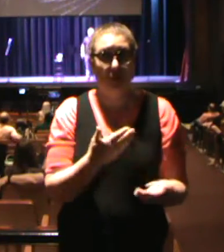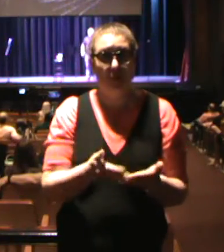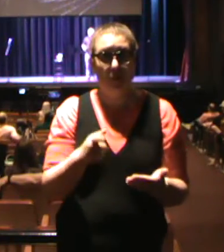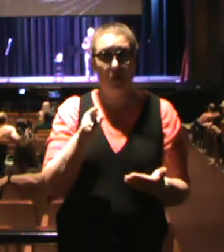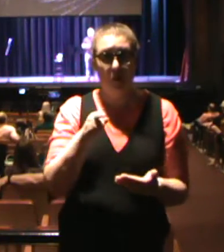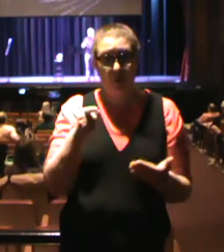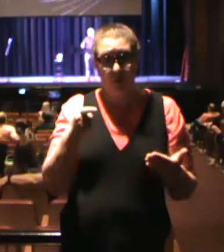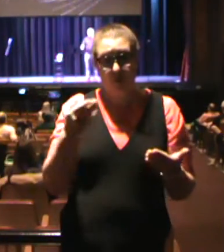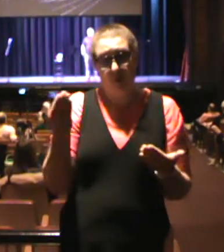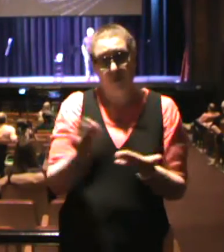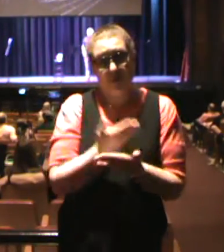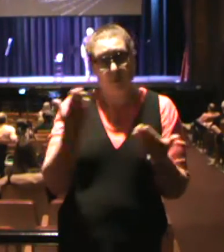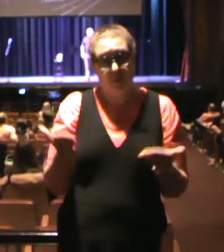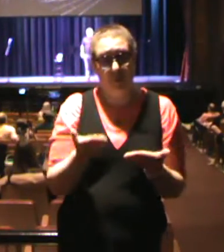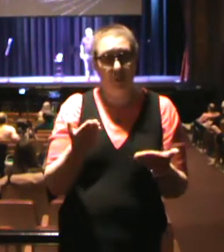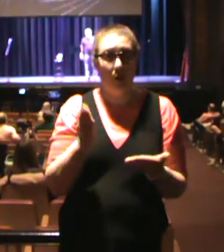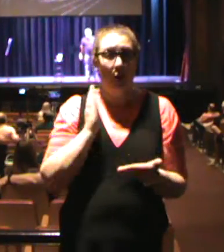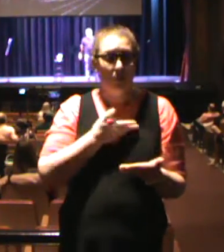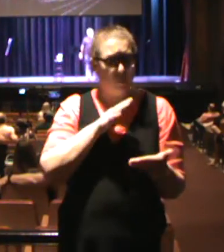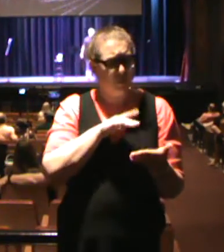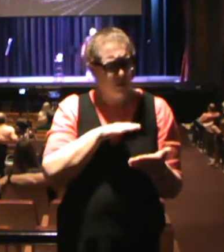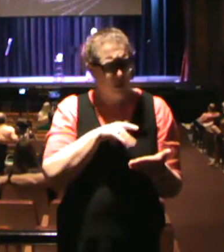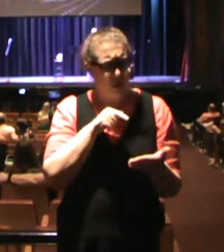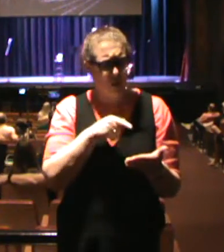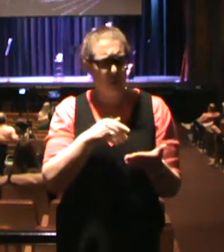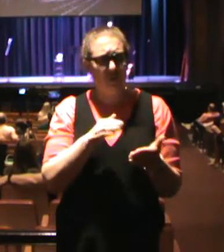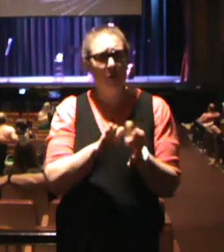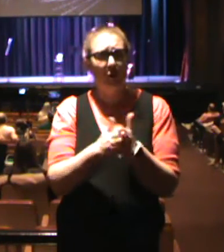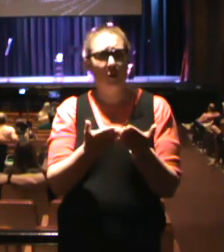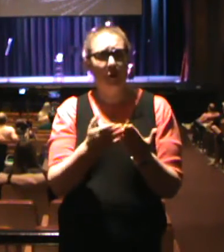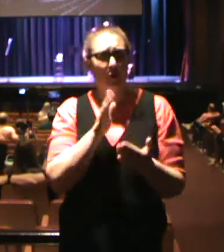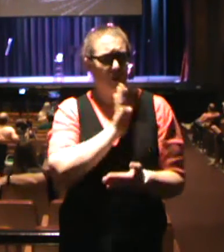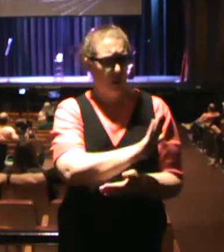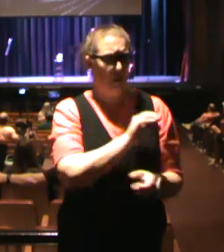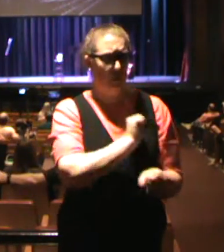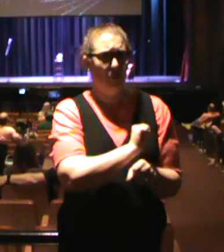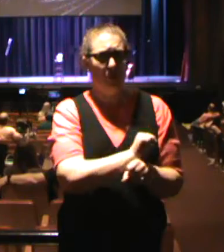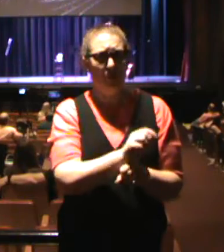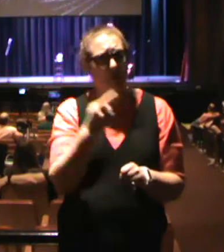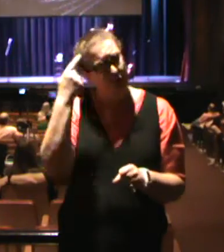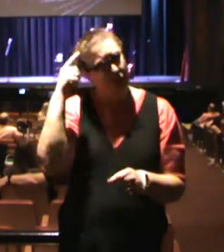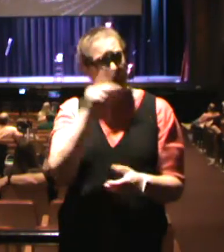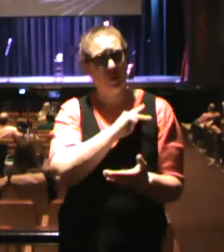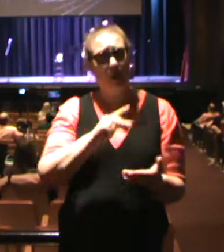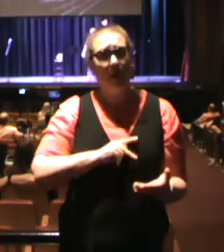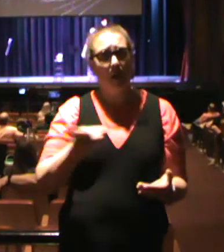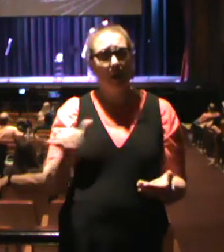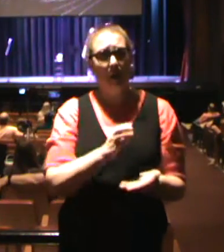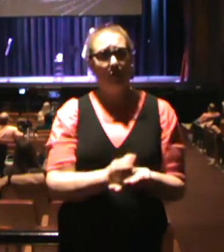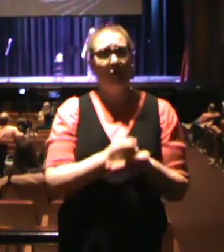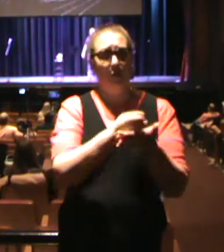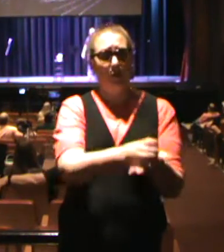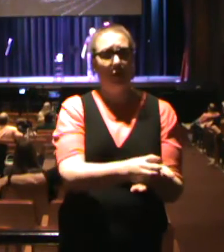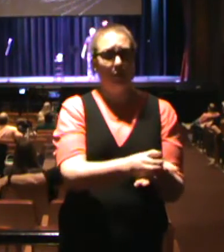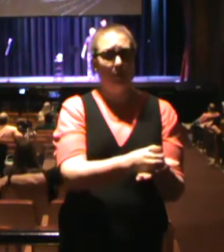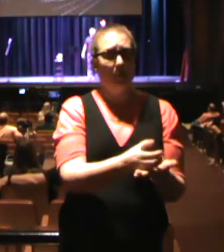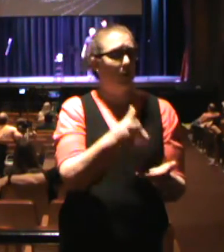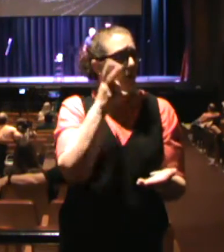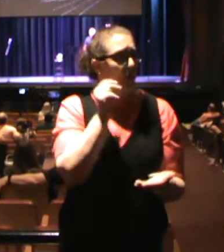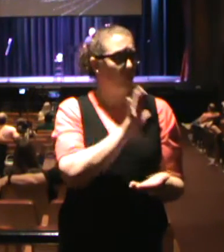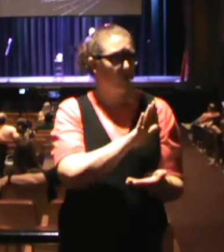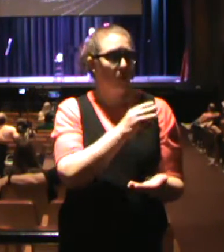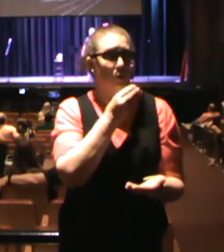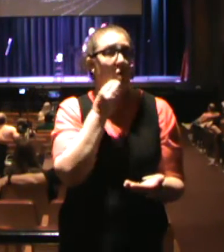here, we've been going through the book of Nehemiah, and we see that he was working for the king as a cupbearer, and he heard that his hometown was